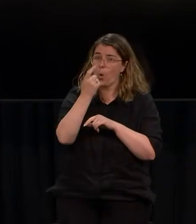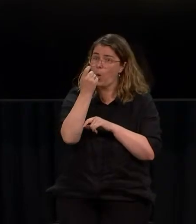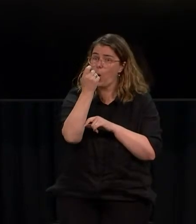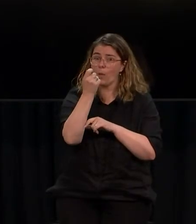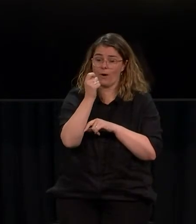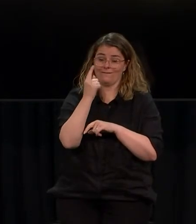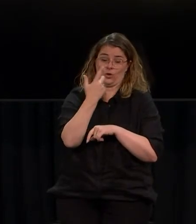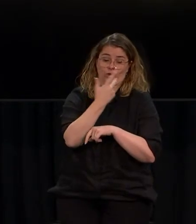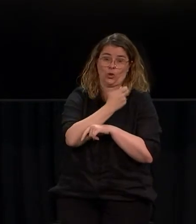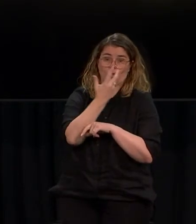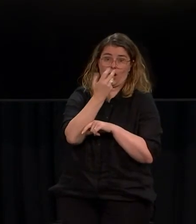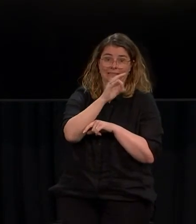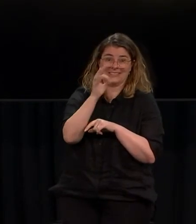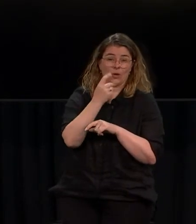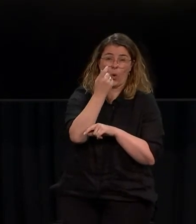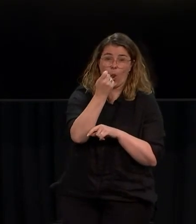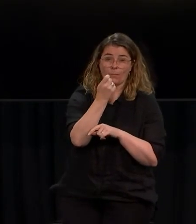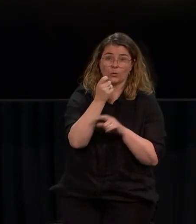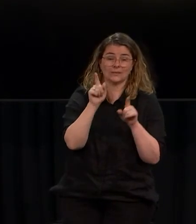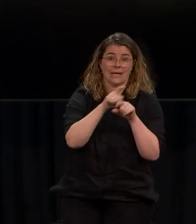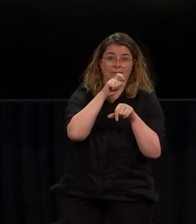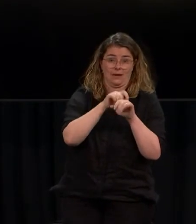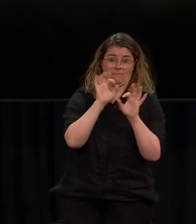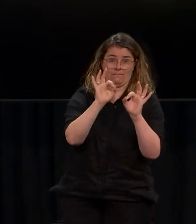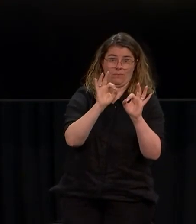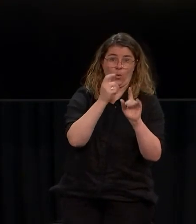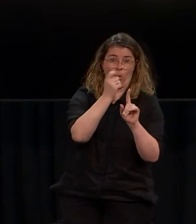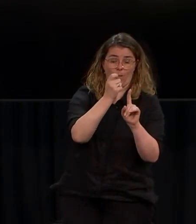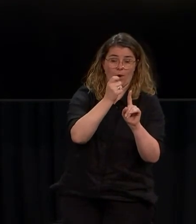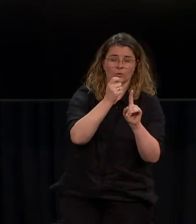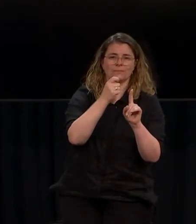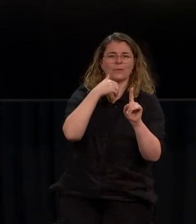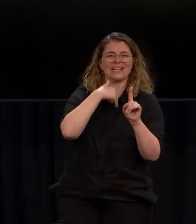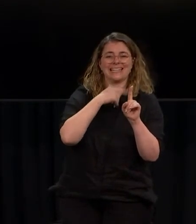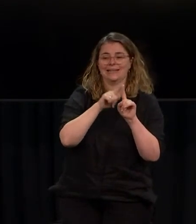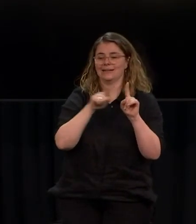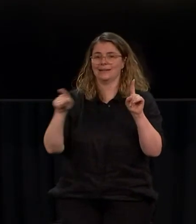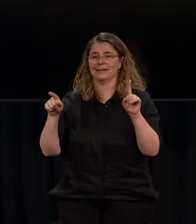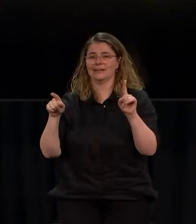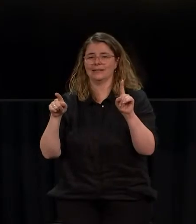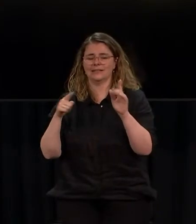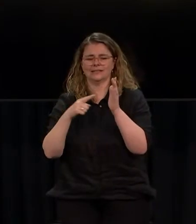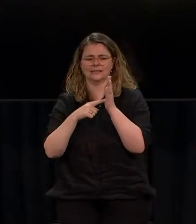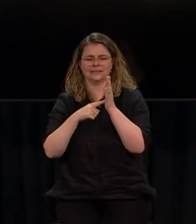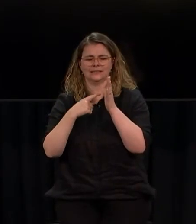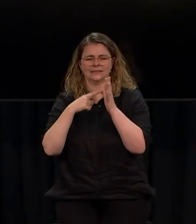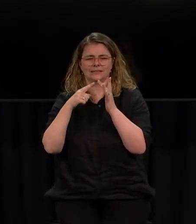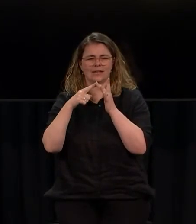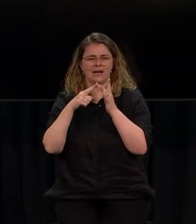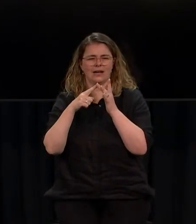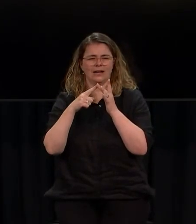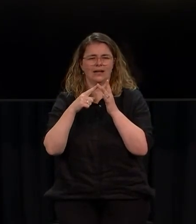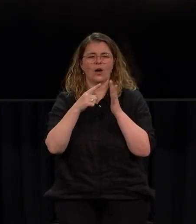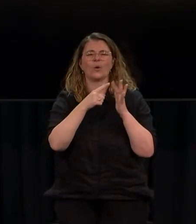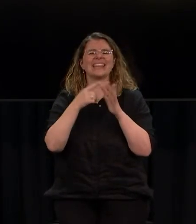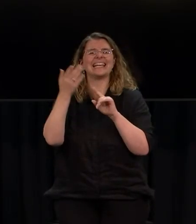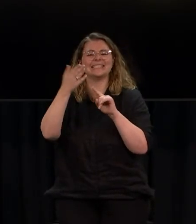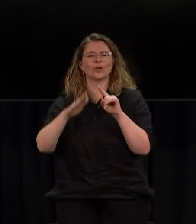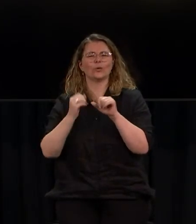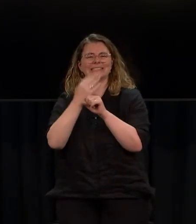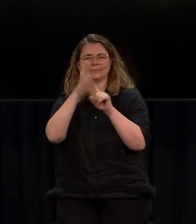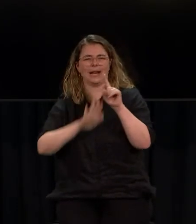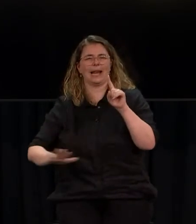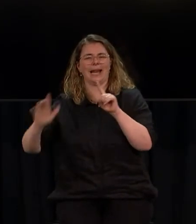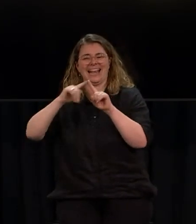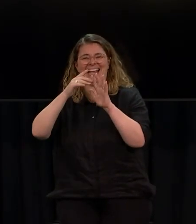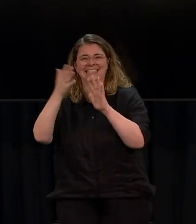their first dose 90% goal. Actually, the same amount of people need to be reached in Tairāwhiti, but as a proportion of the population, it's much